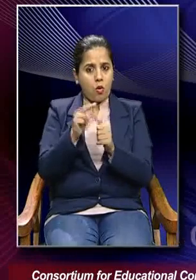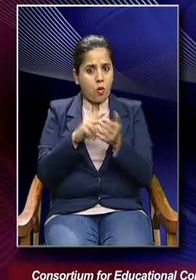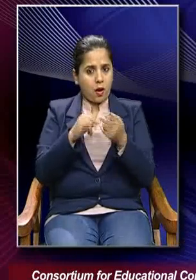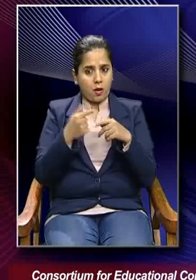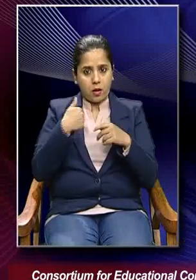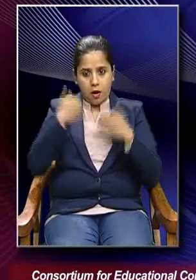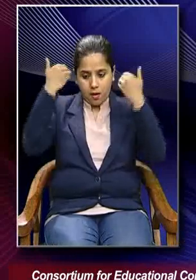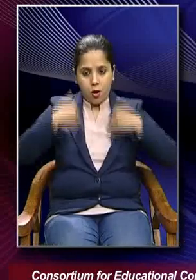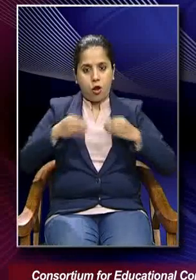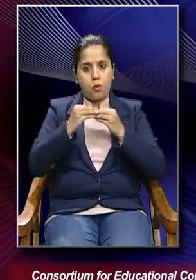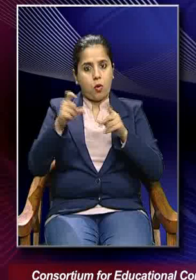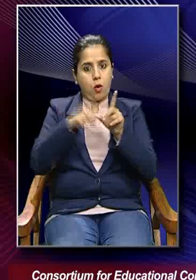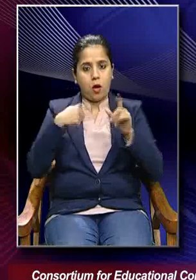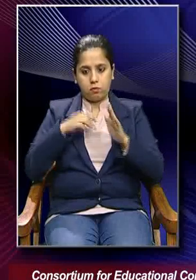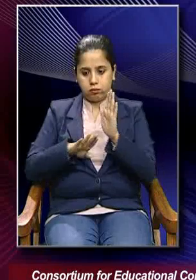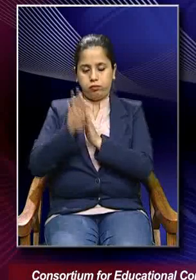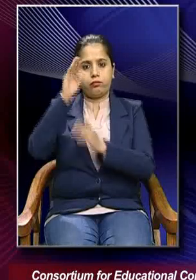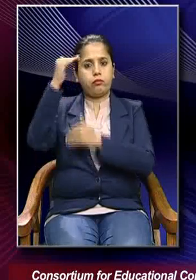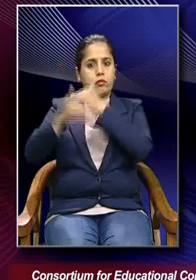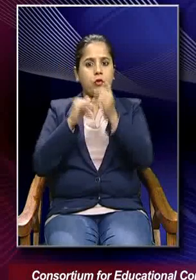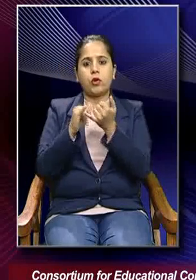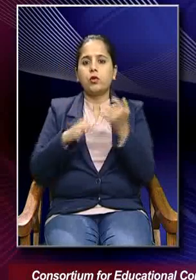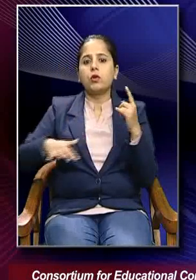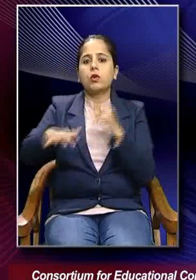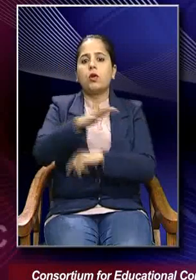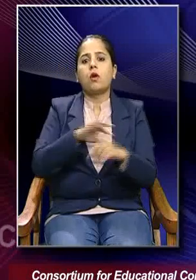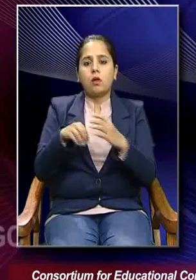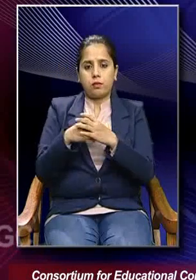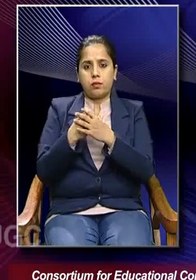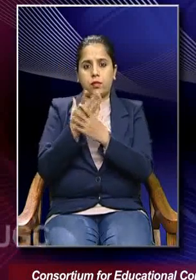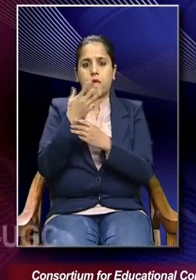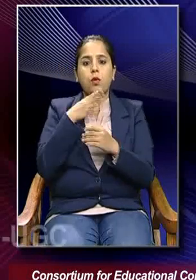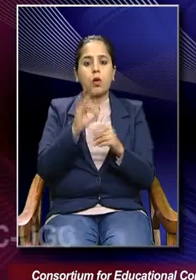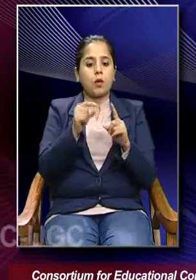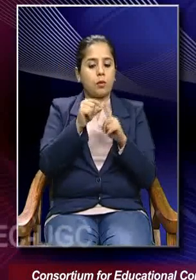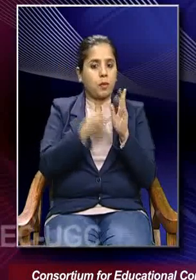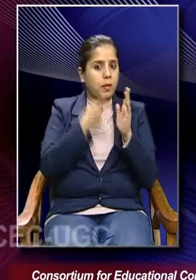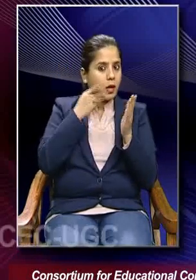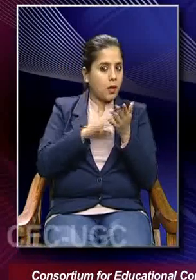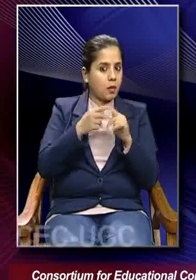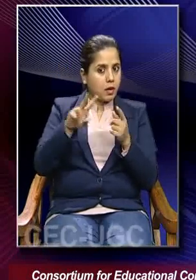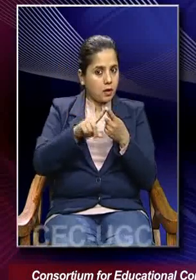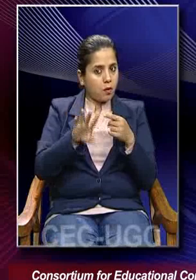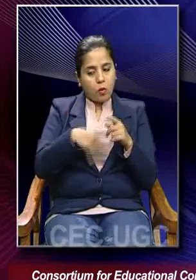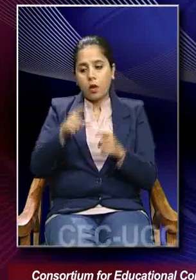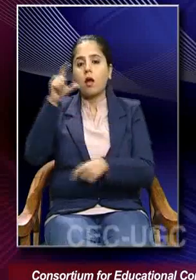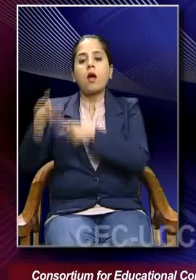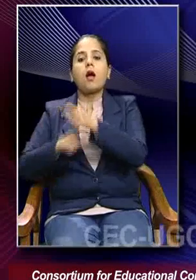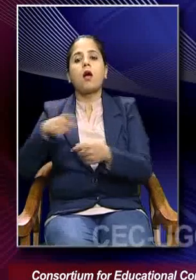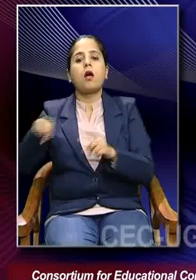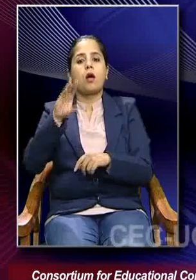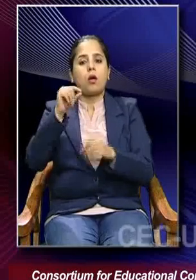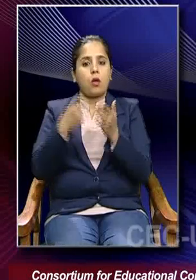develops, evolves, society evolves from primitive to industrial, and it is known as